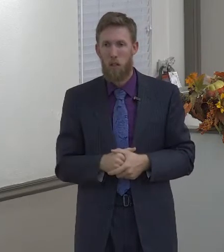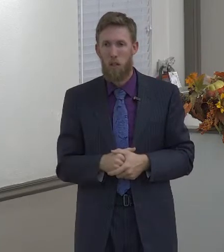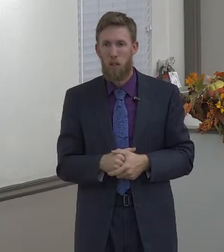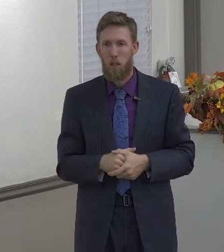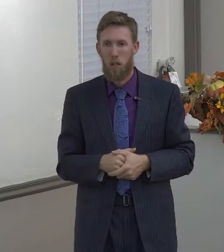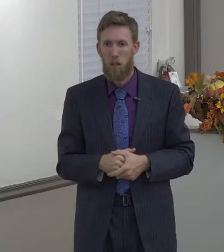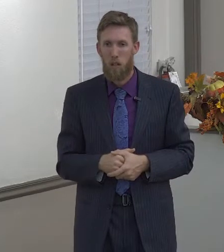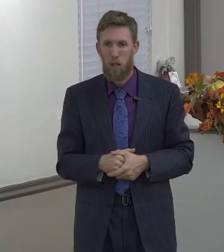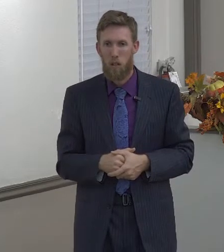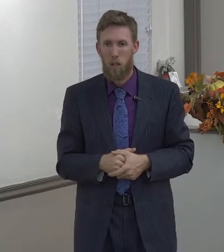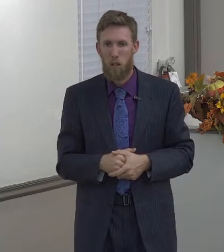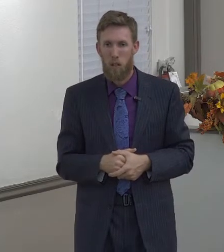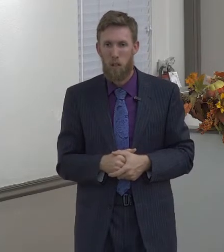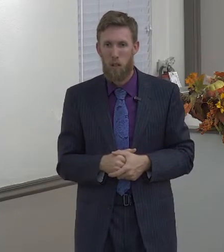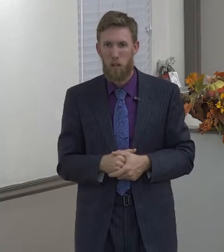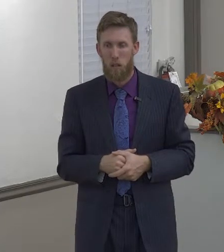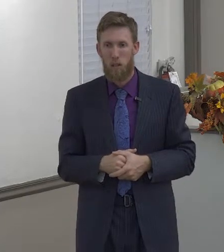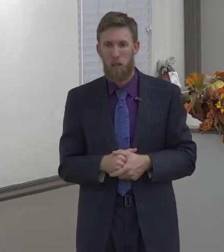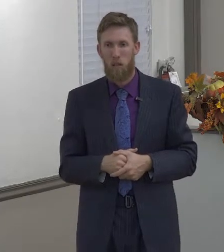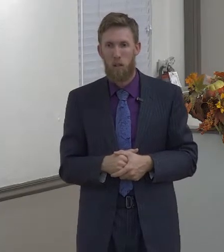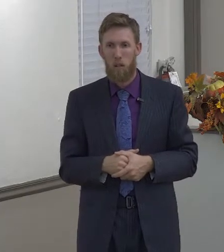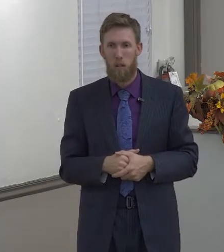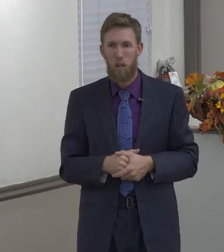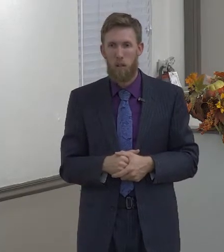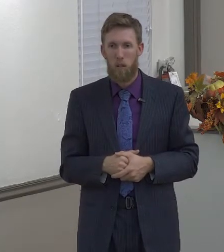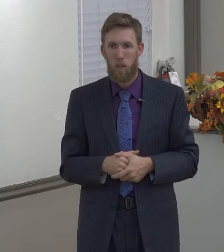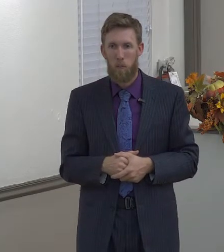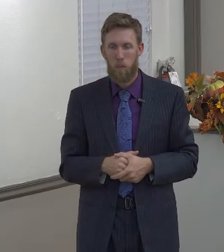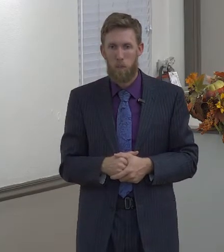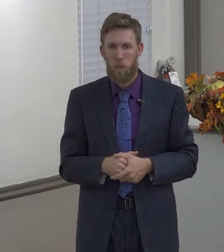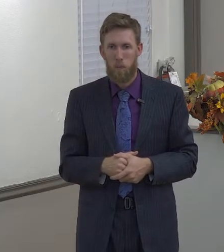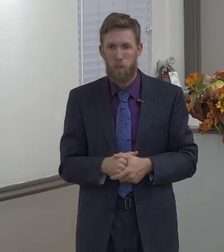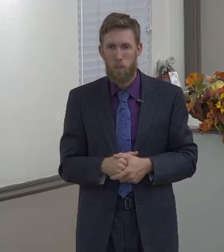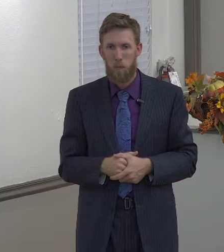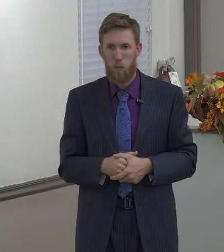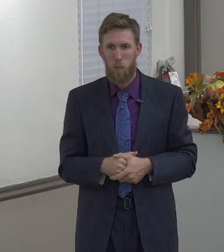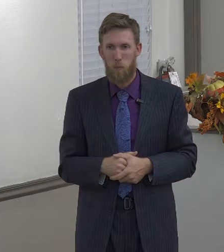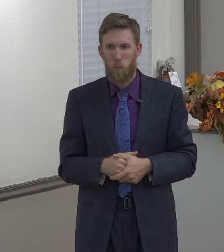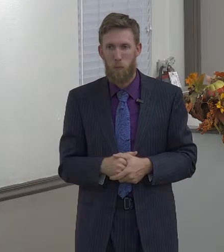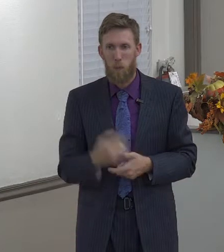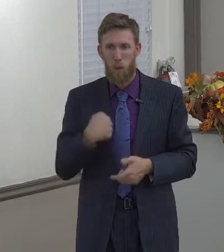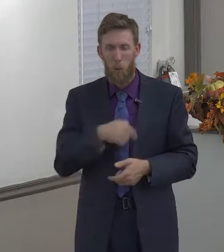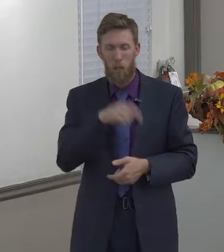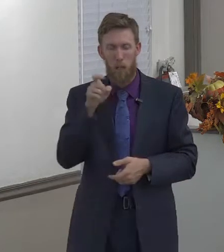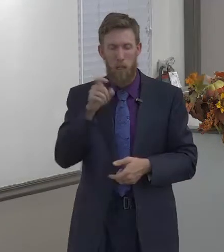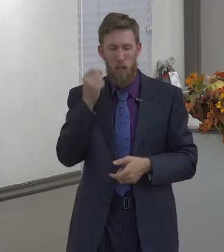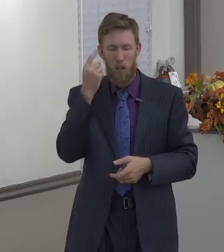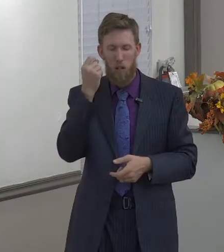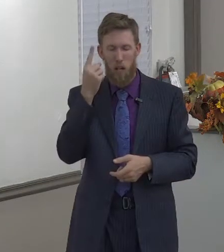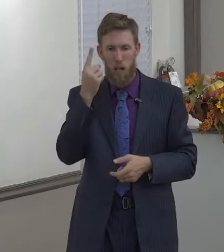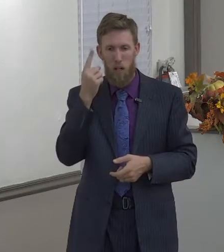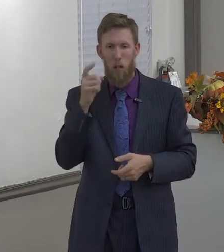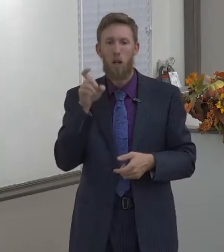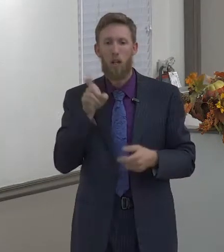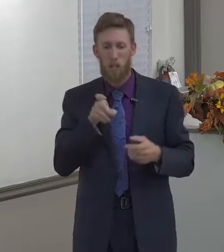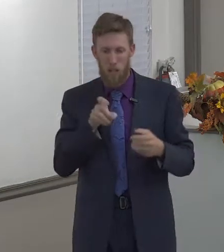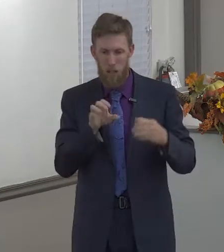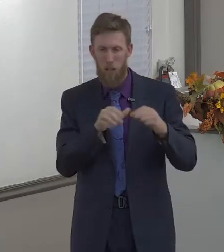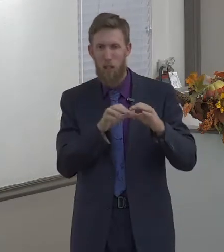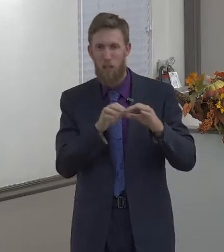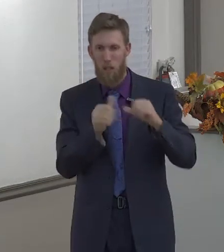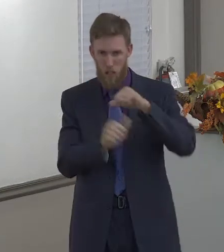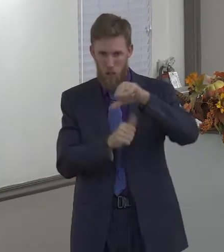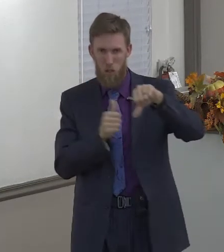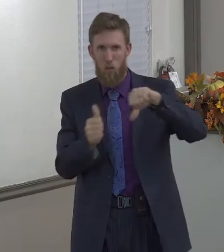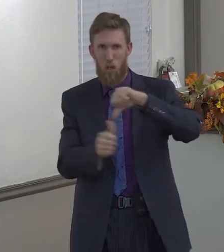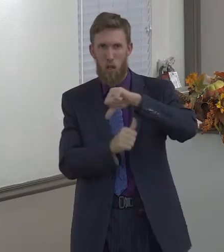Galatians 6:2, bear ye one another's burdens and so fulfill the law of Christ. That's a lot easier to do when you recognize